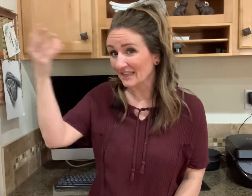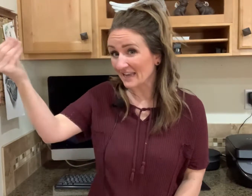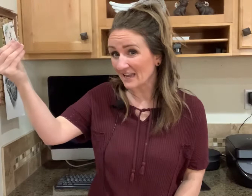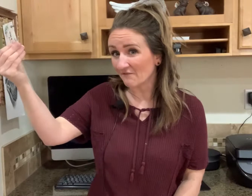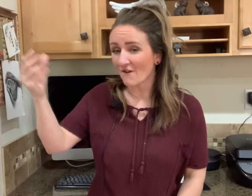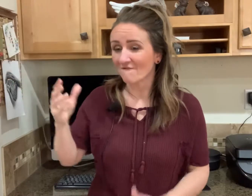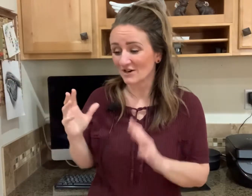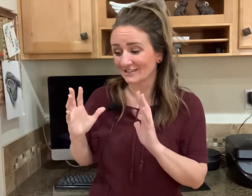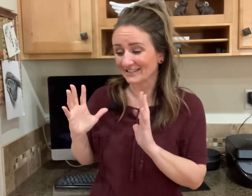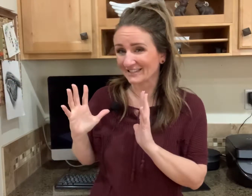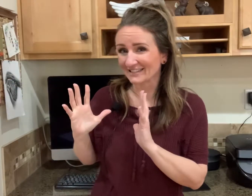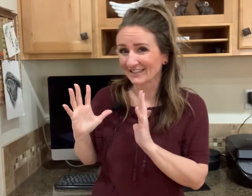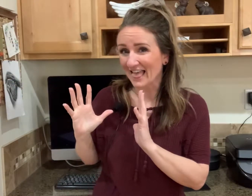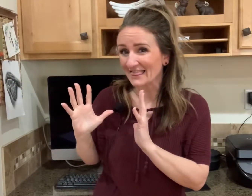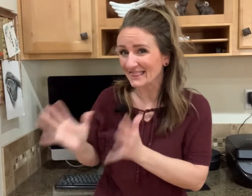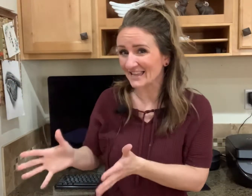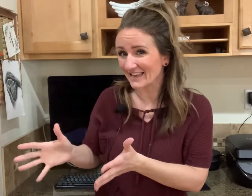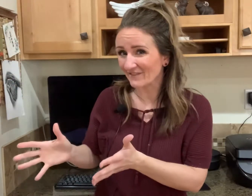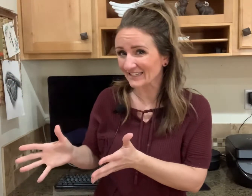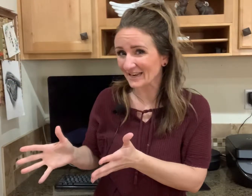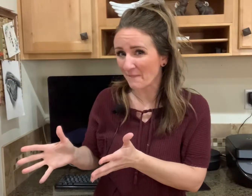Leave versus leave as in abandon.